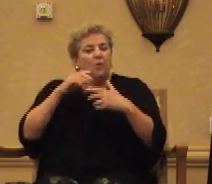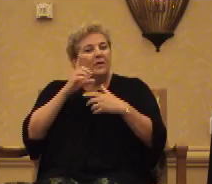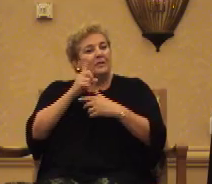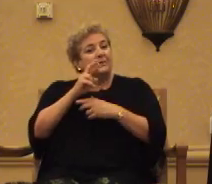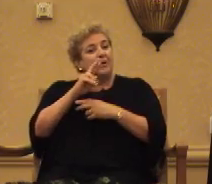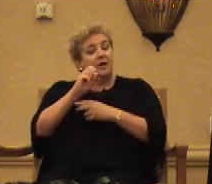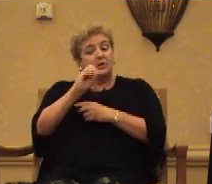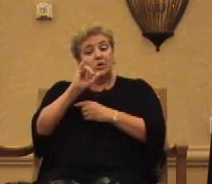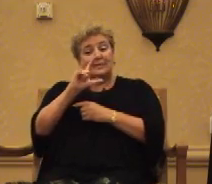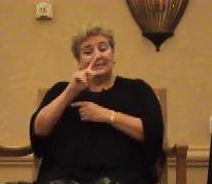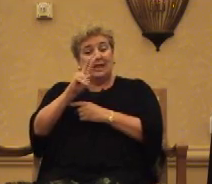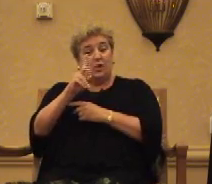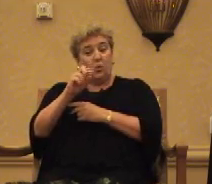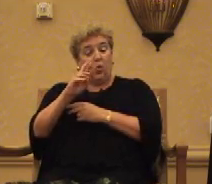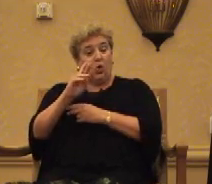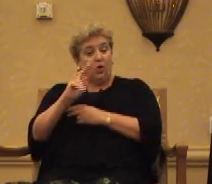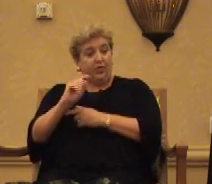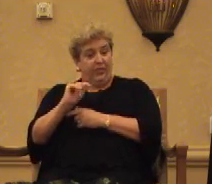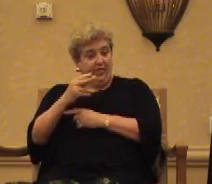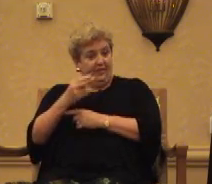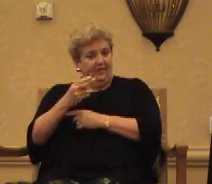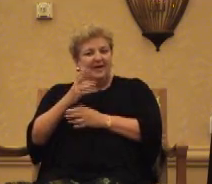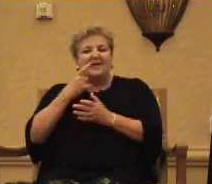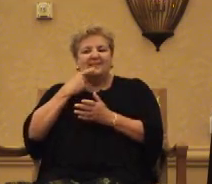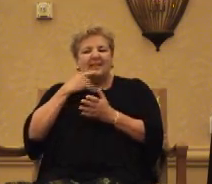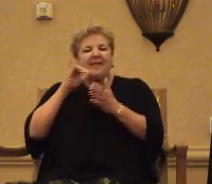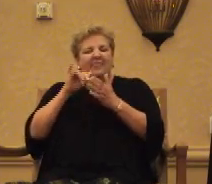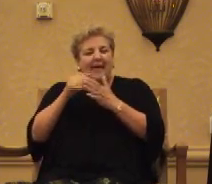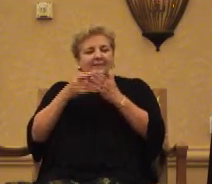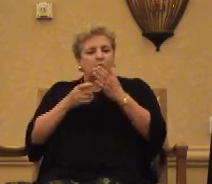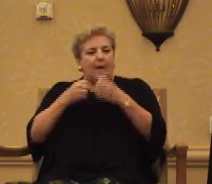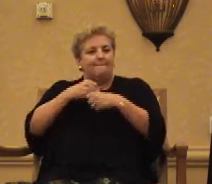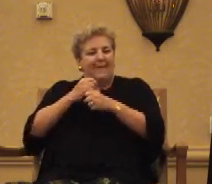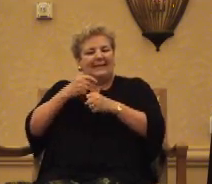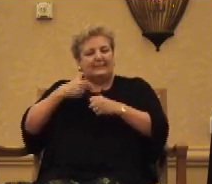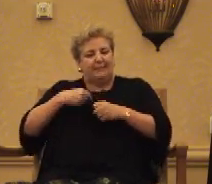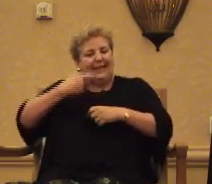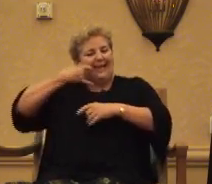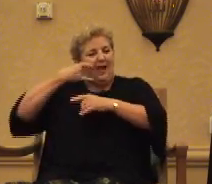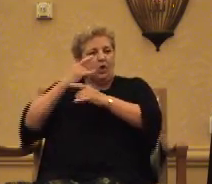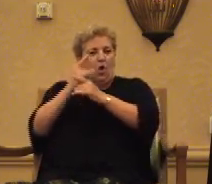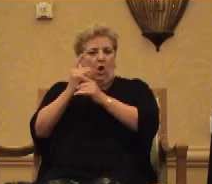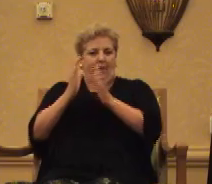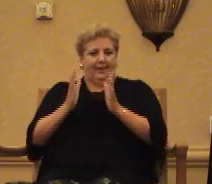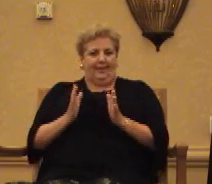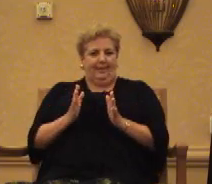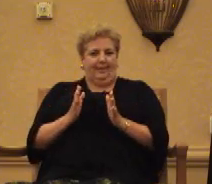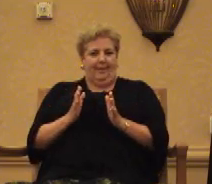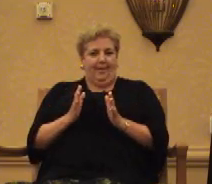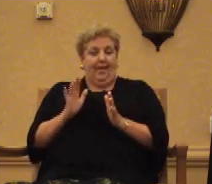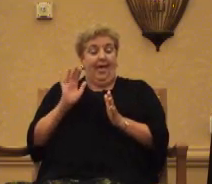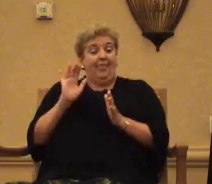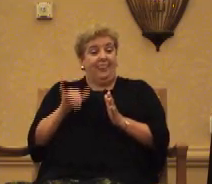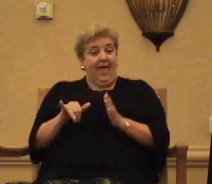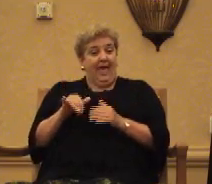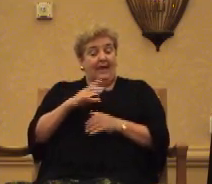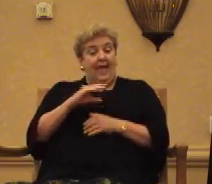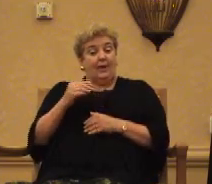us. It is what makes me an alcoholic. That and what makes me a chronic